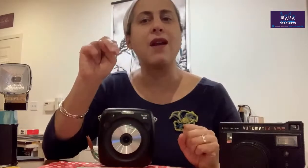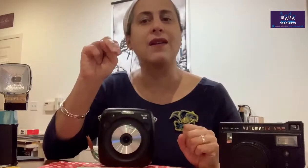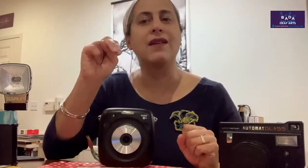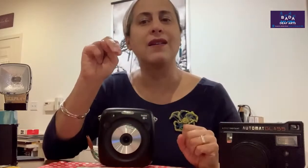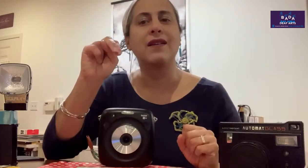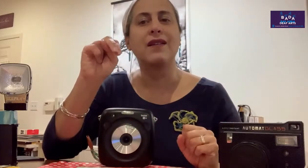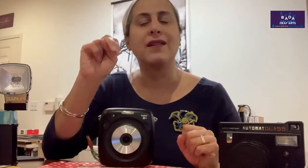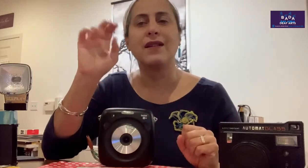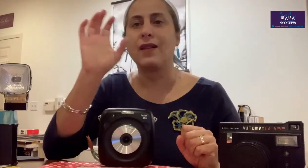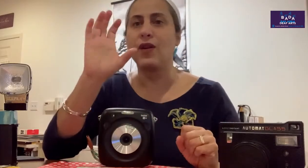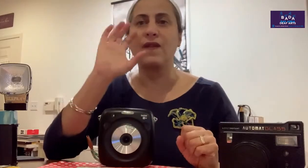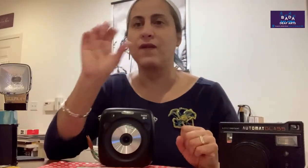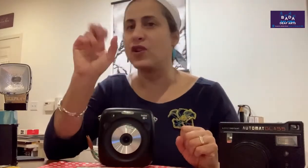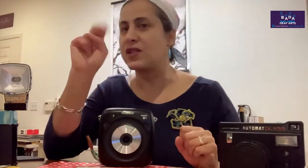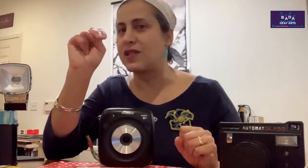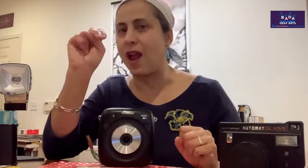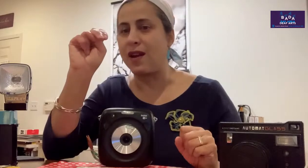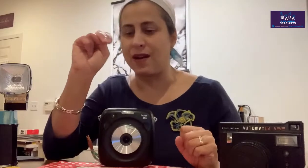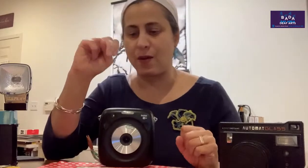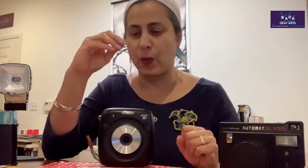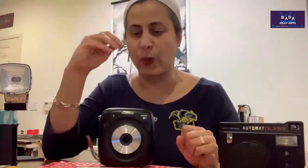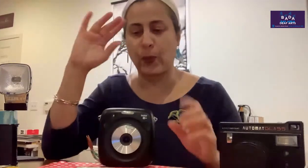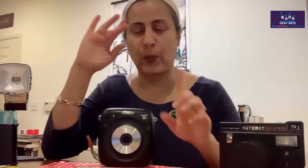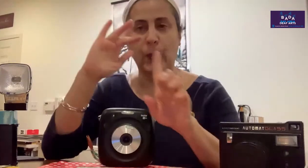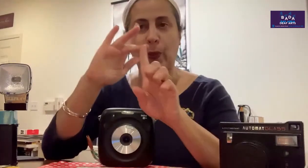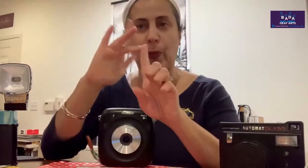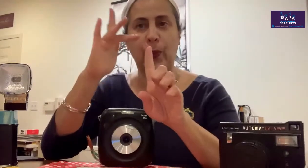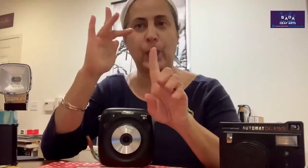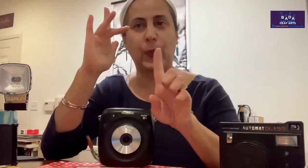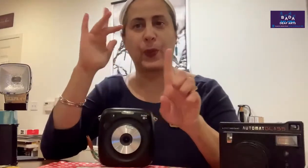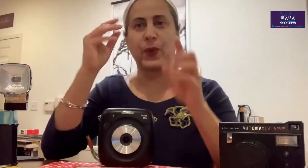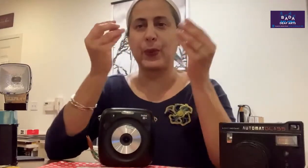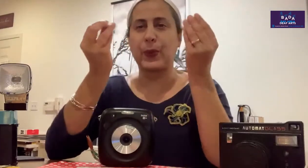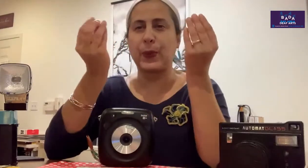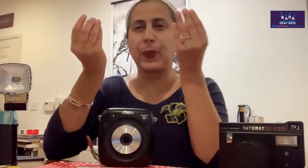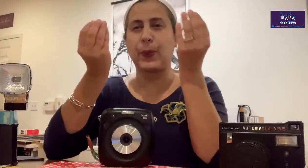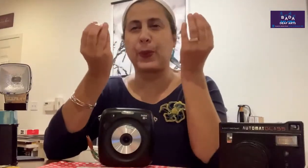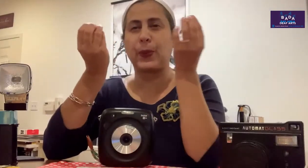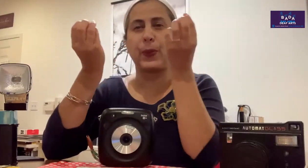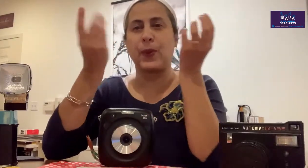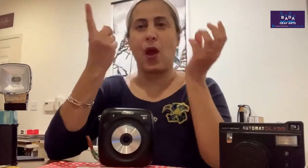And that yellow is such a bold color. The sun radiates off of it.